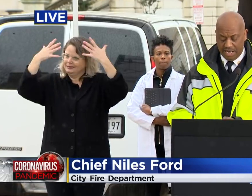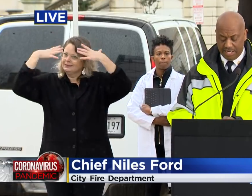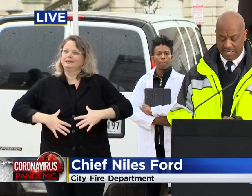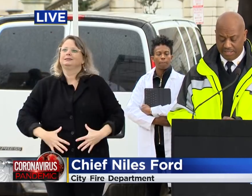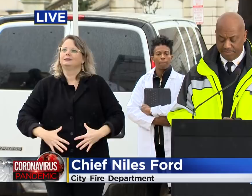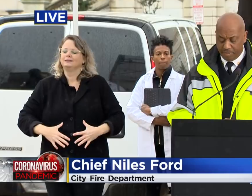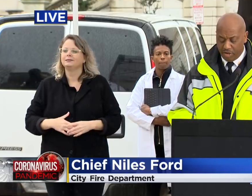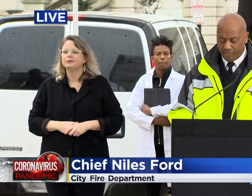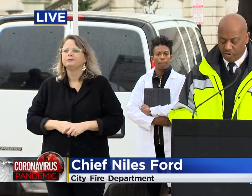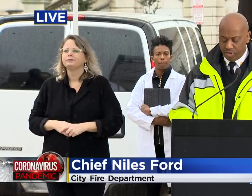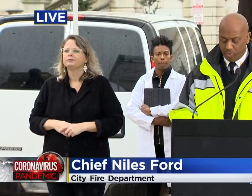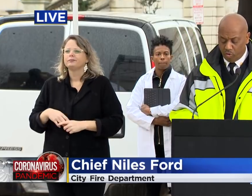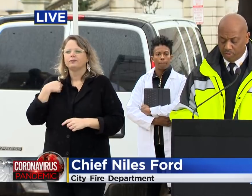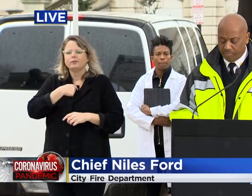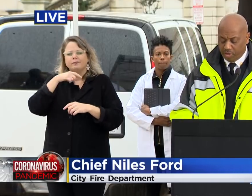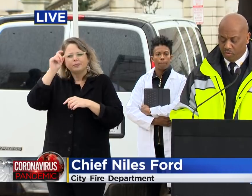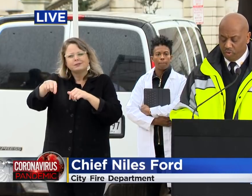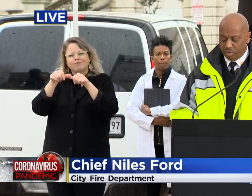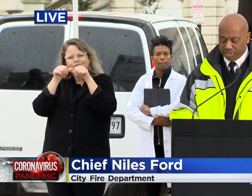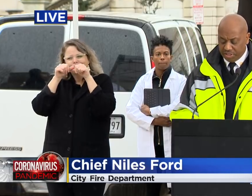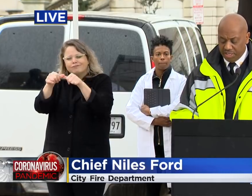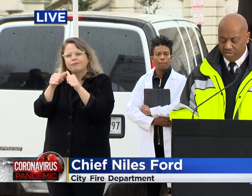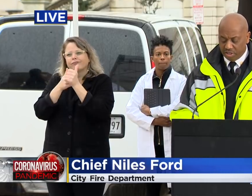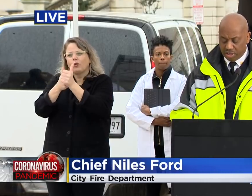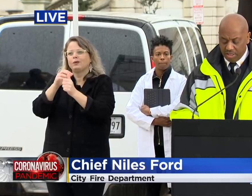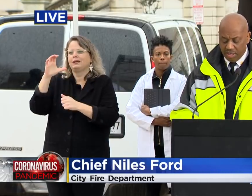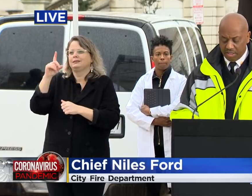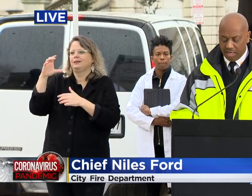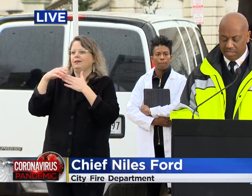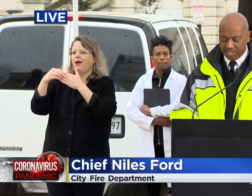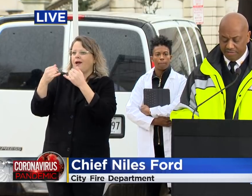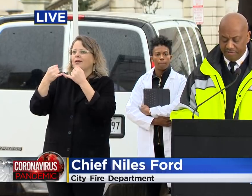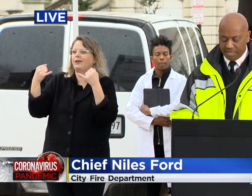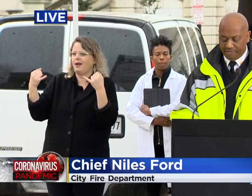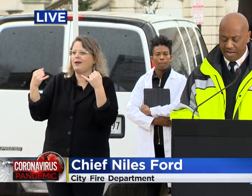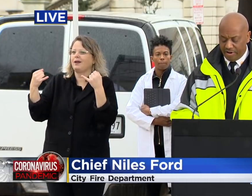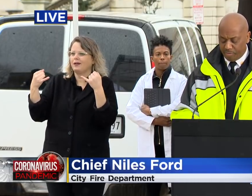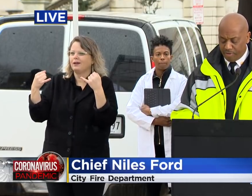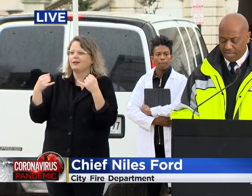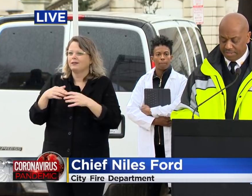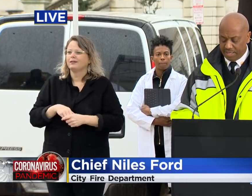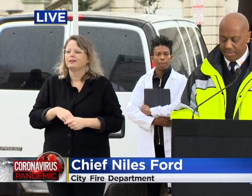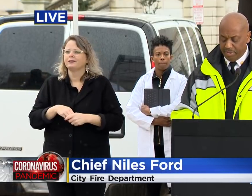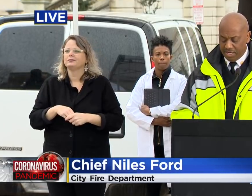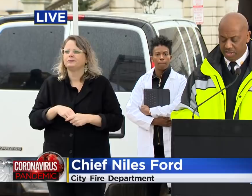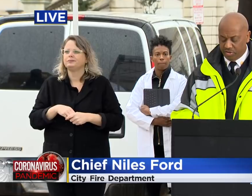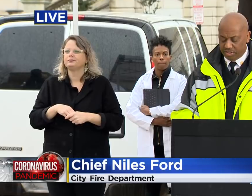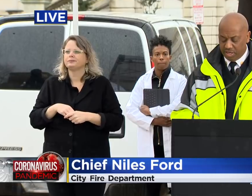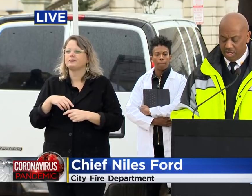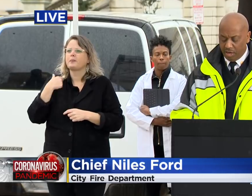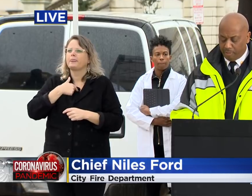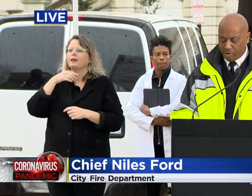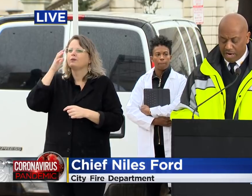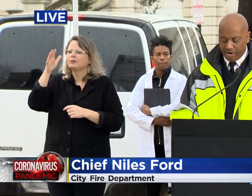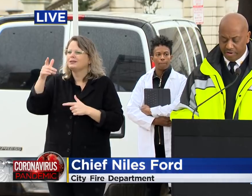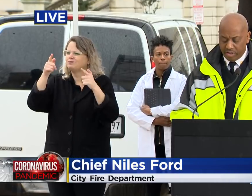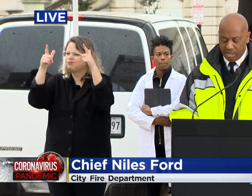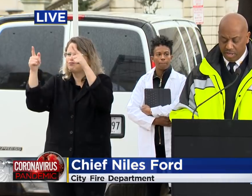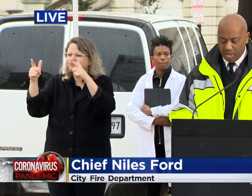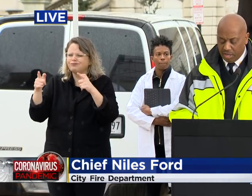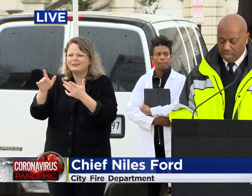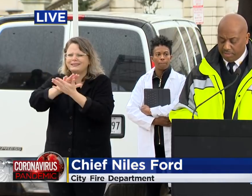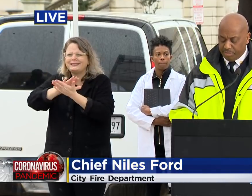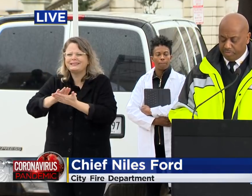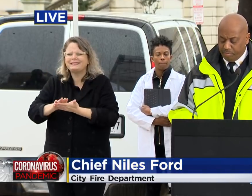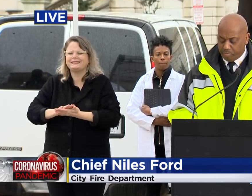CDC guidelines. Furthermore, we will continue to clean and disinfect fire apparatus and medic units prior